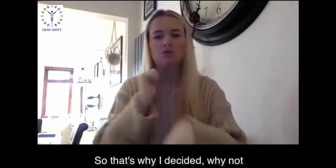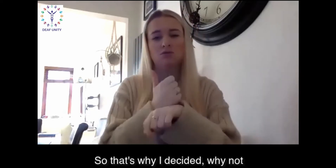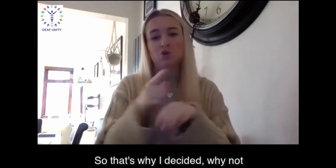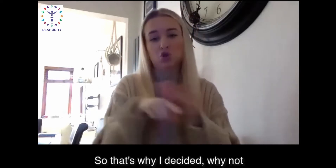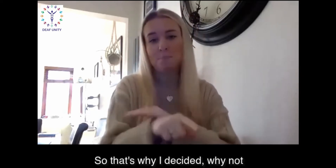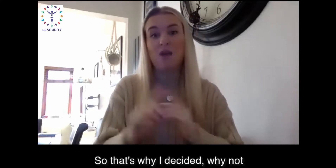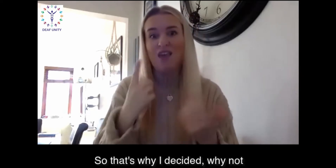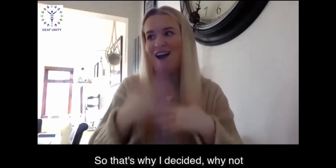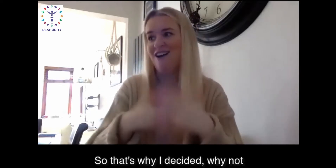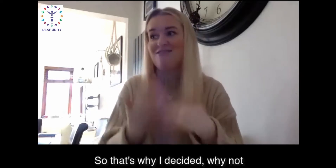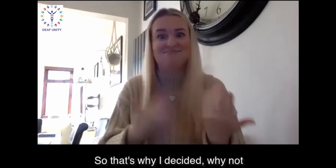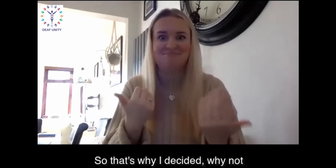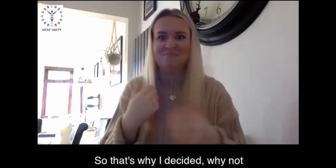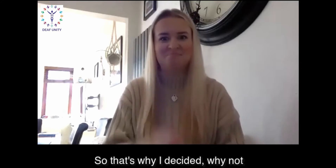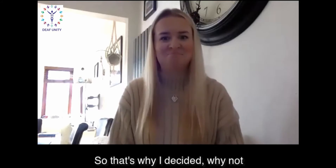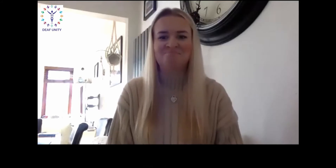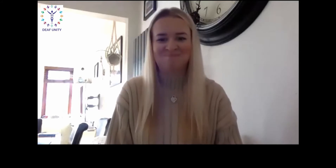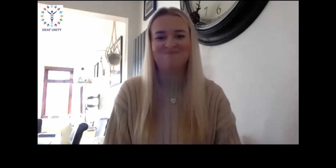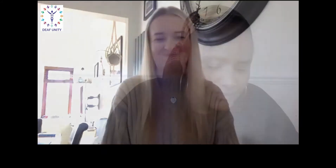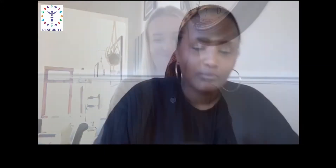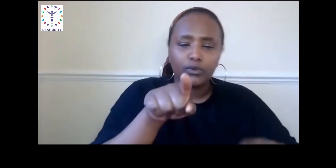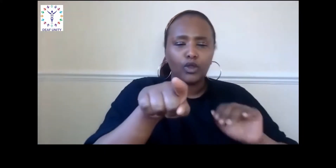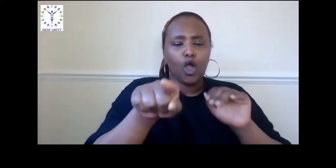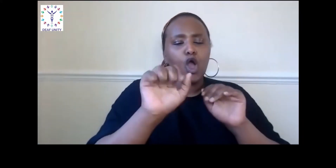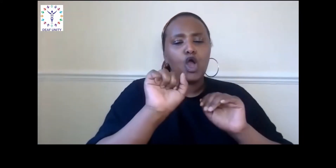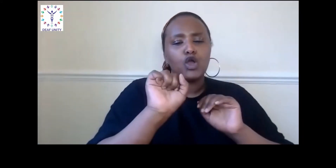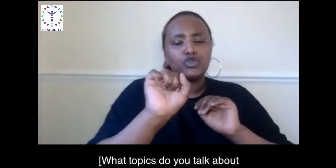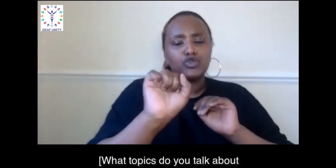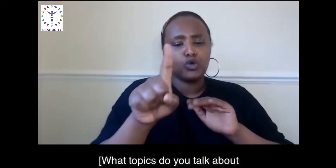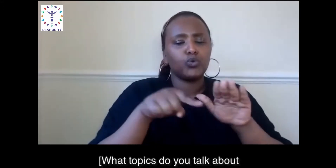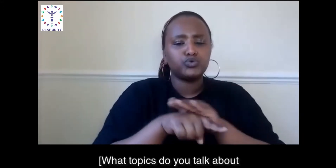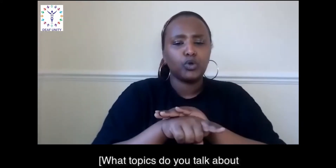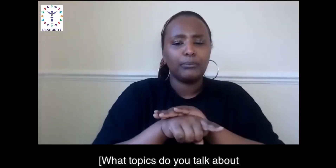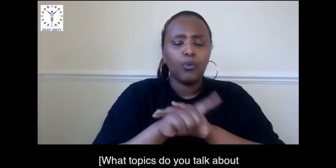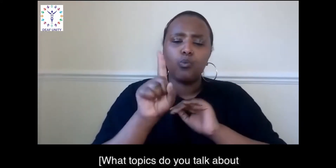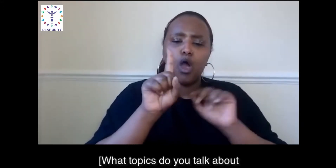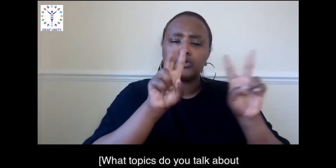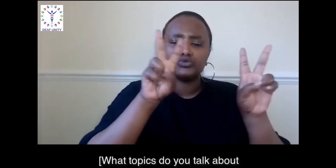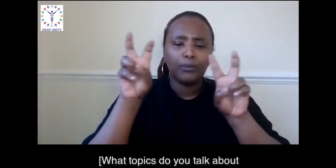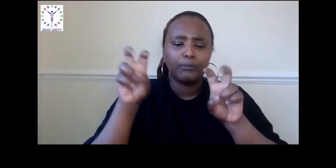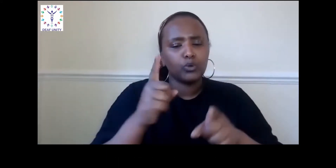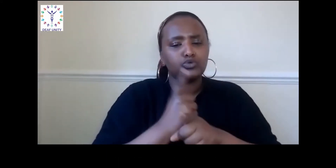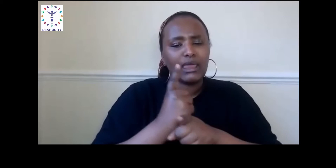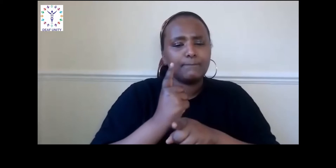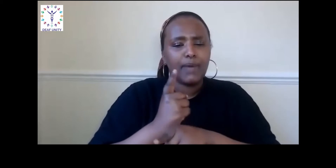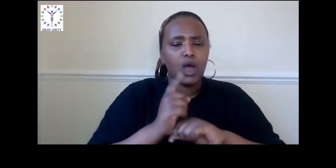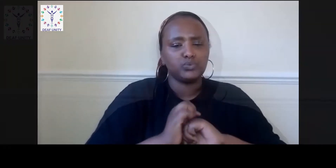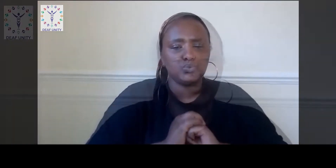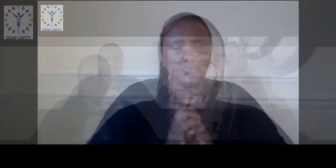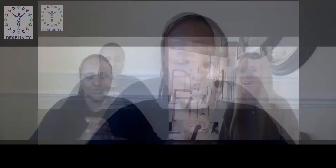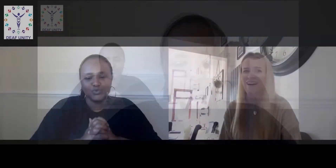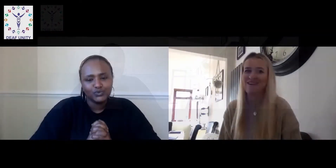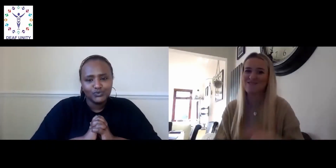why I decided, why not set up my own YouTube channel, and it's grown from there. What topics do you talk about on your YouTube channel?